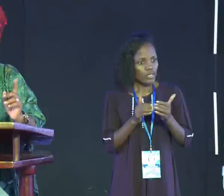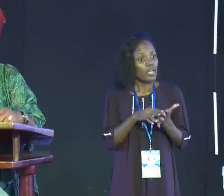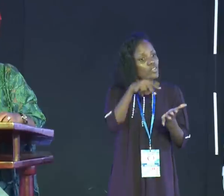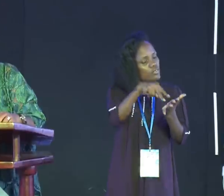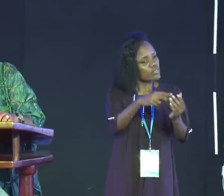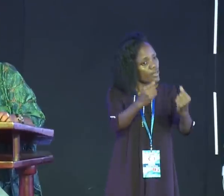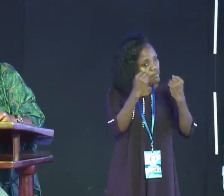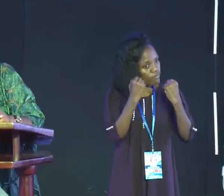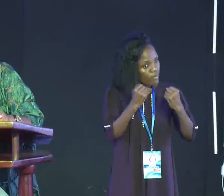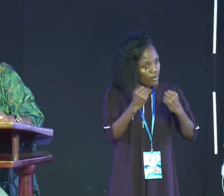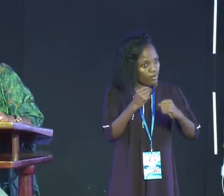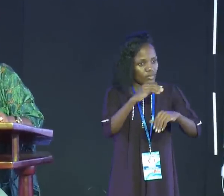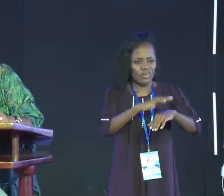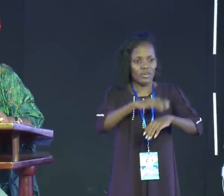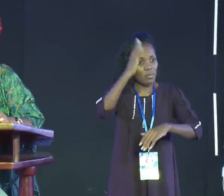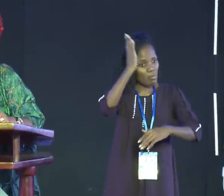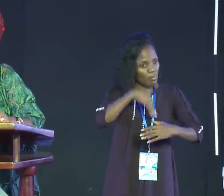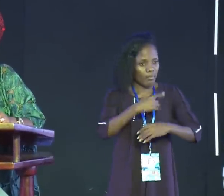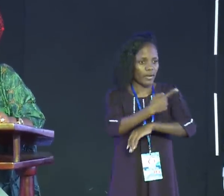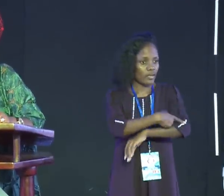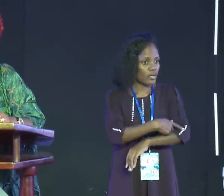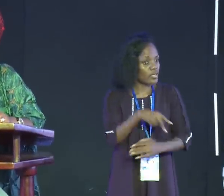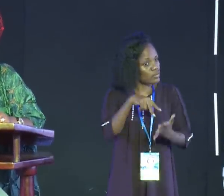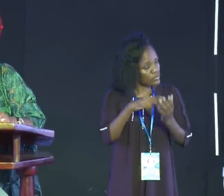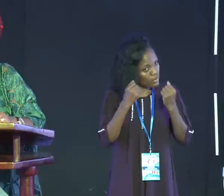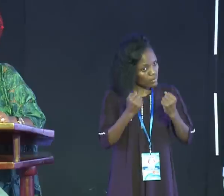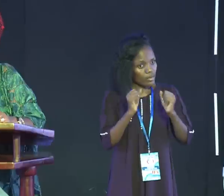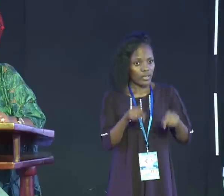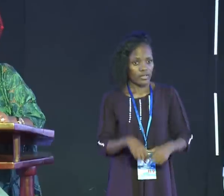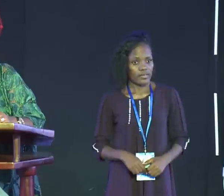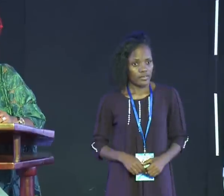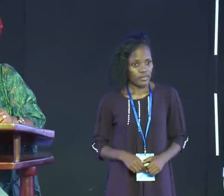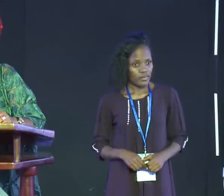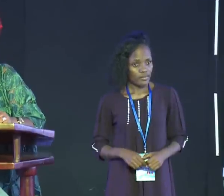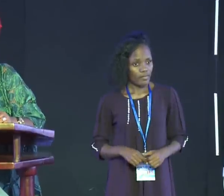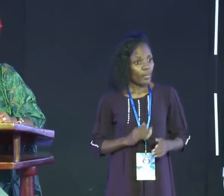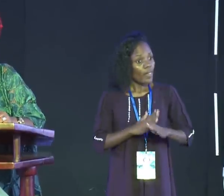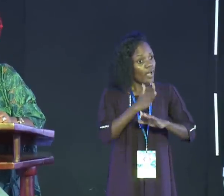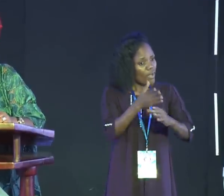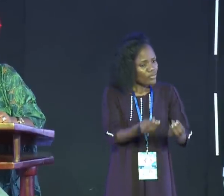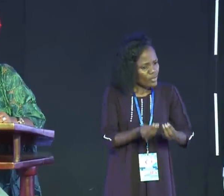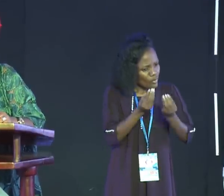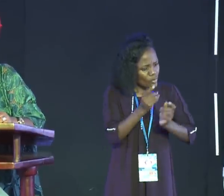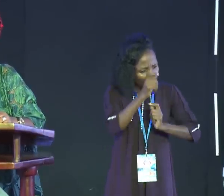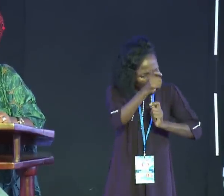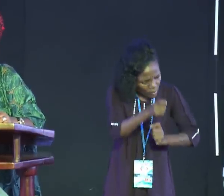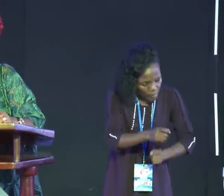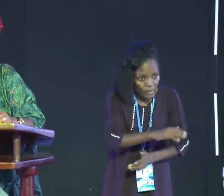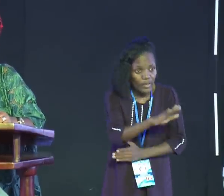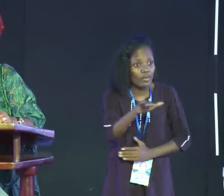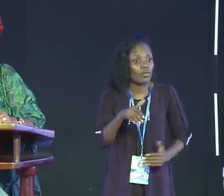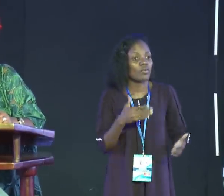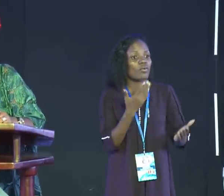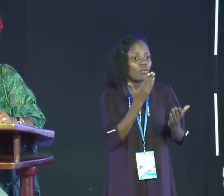olubi. So that you may be able to stand when the evil day comes. Nga mumaze okukola byonna. After